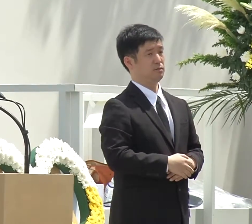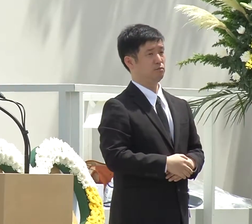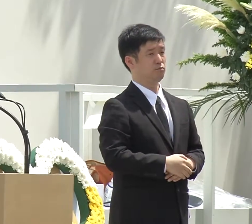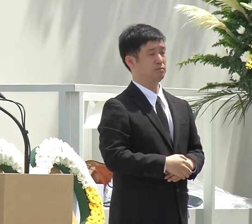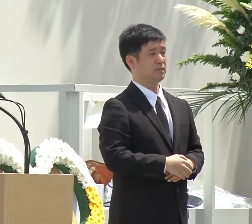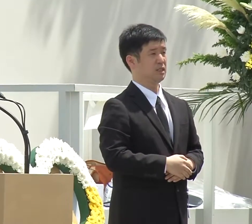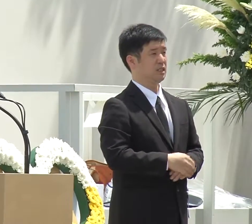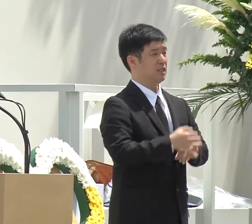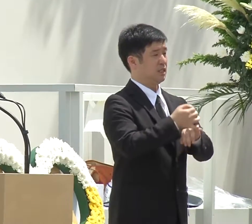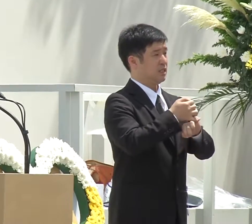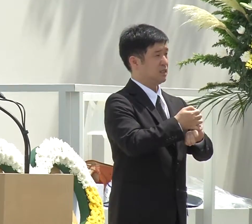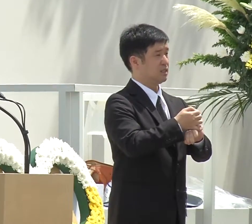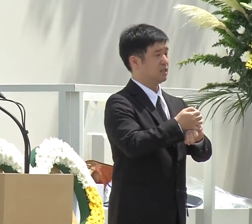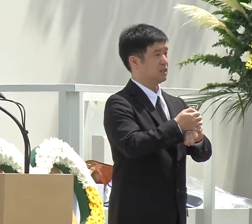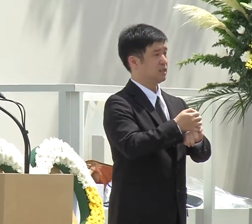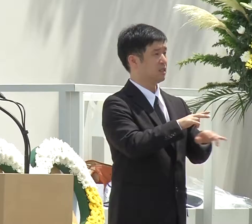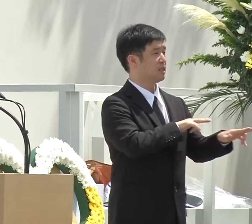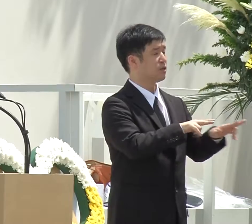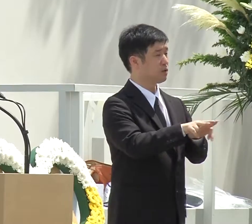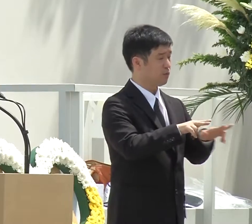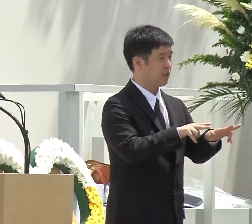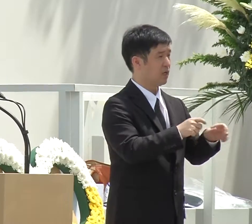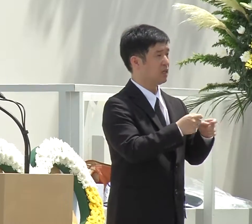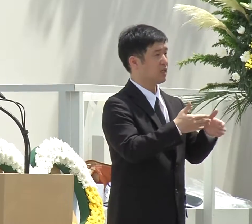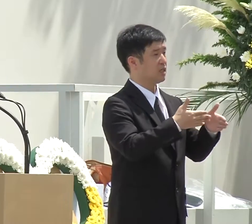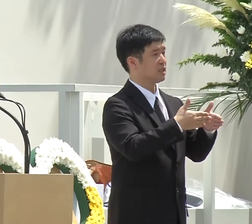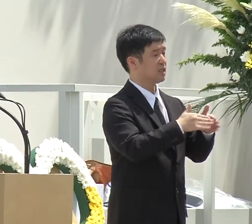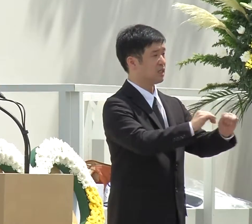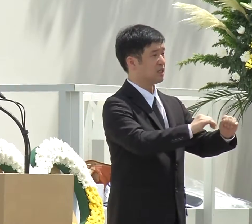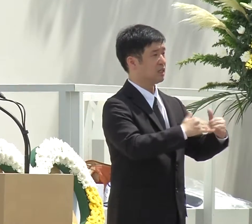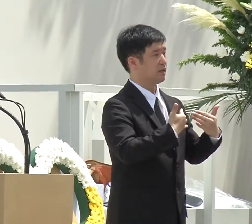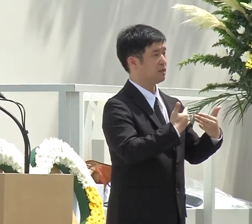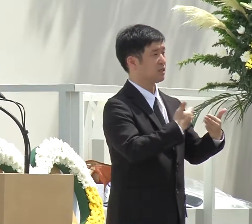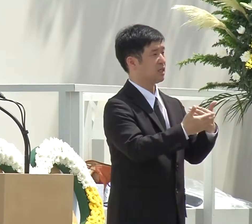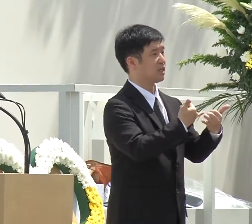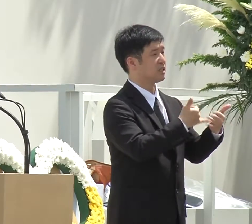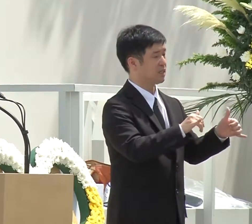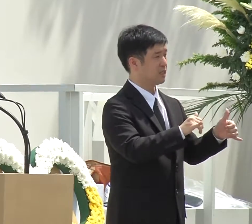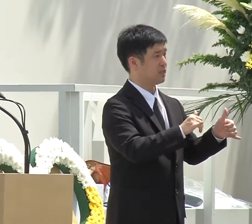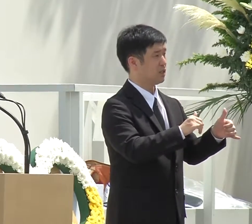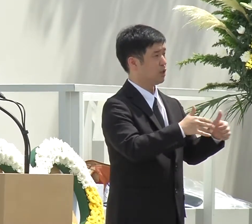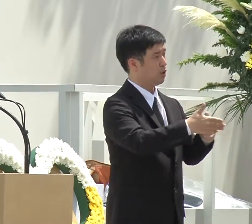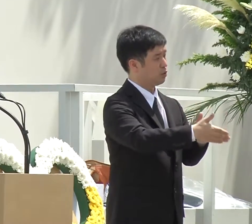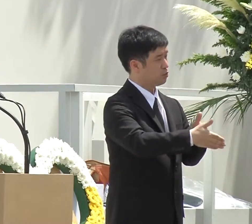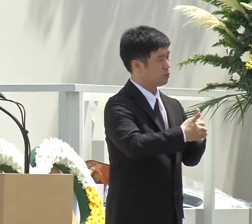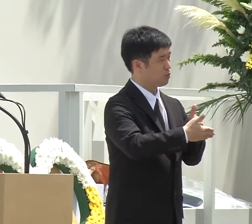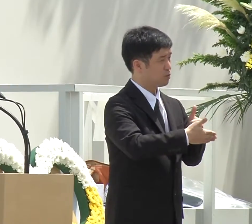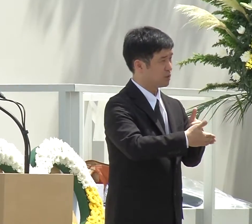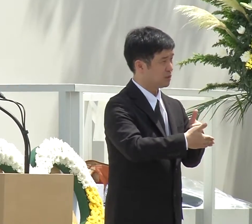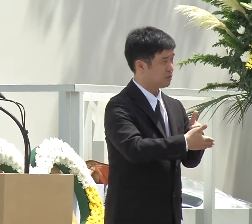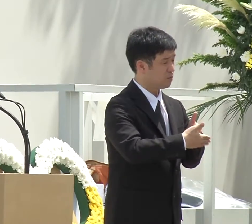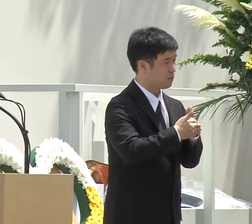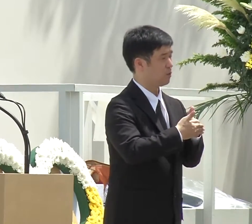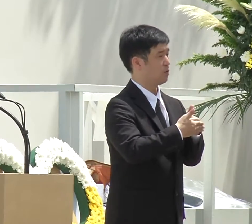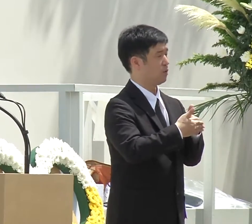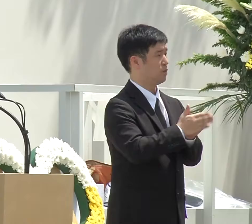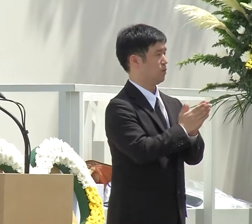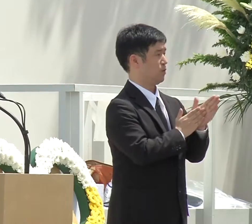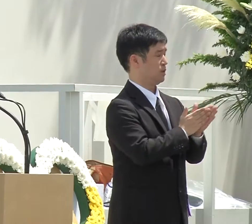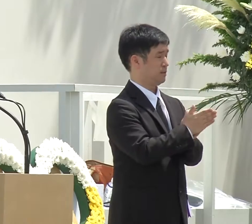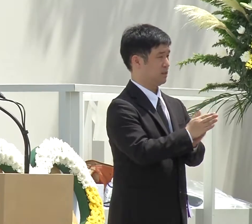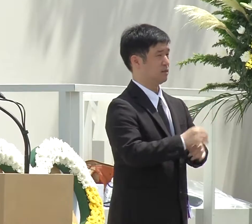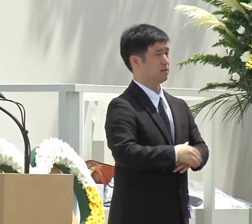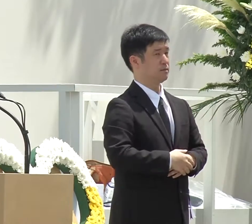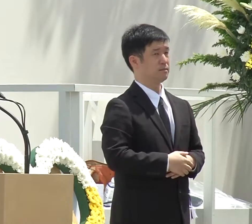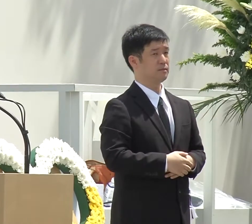April of this year. However, those in Nagasaki are not included. We ask the Japanese government to please open